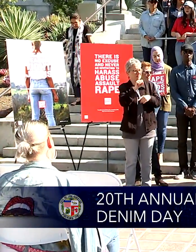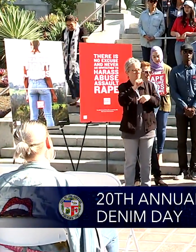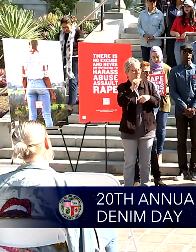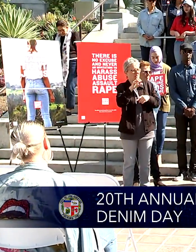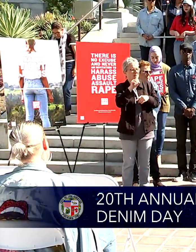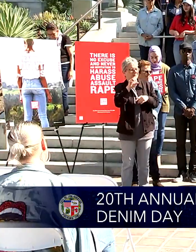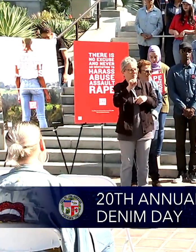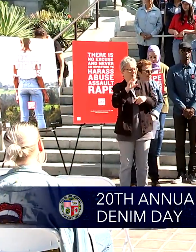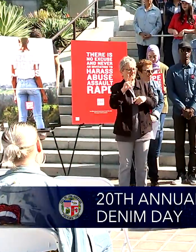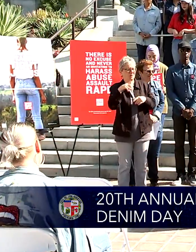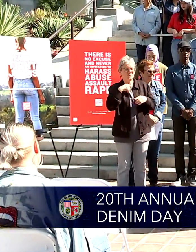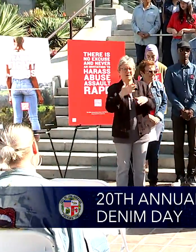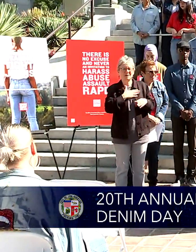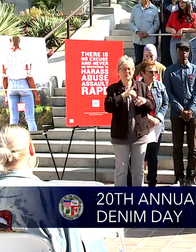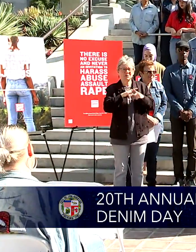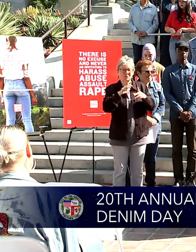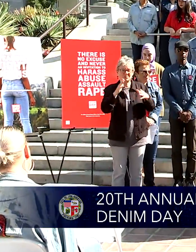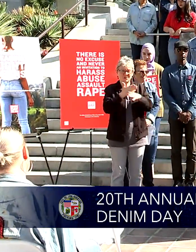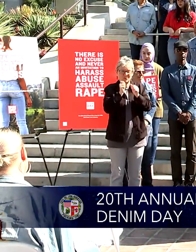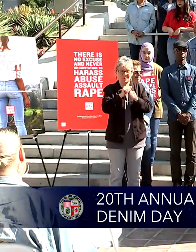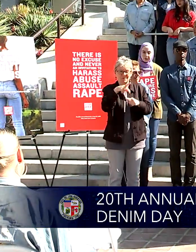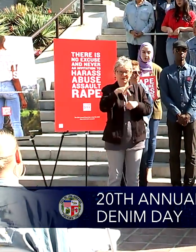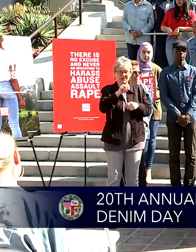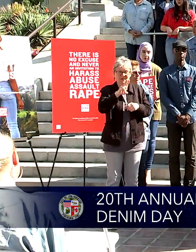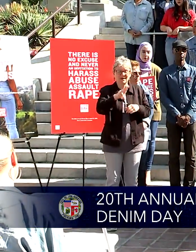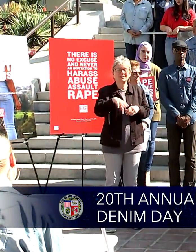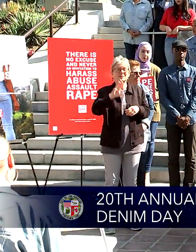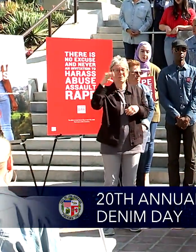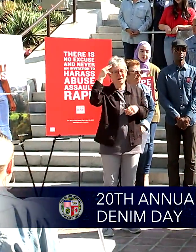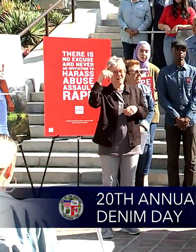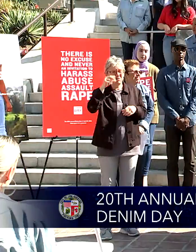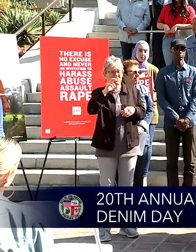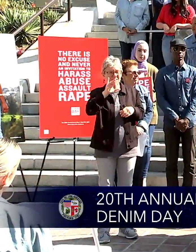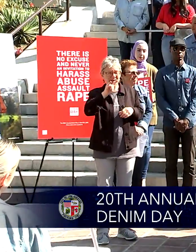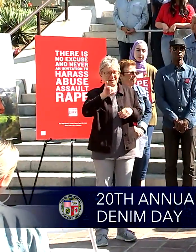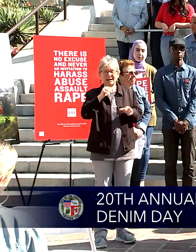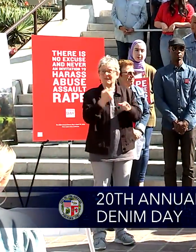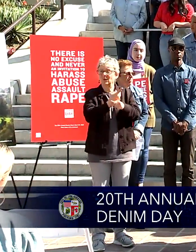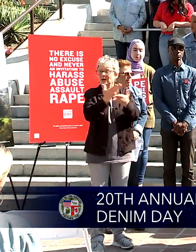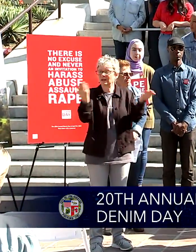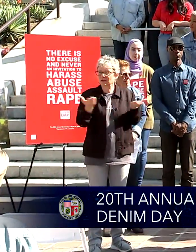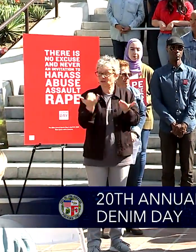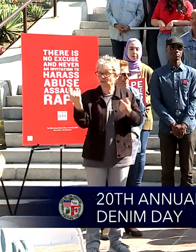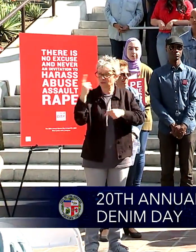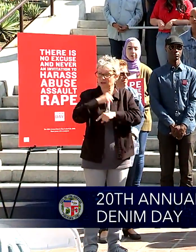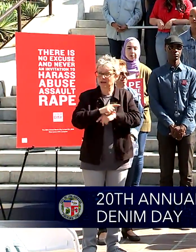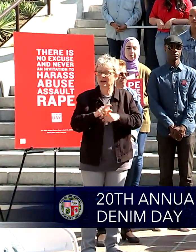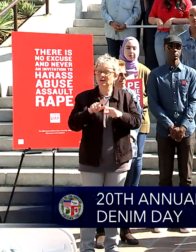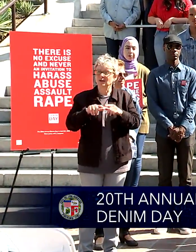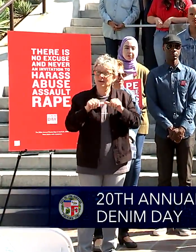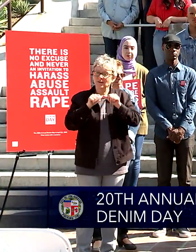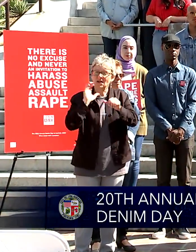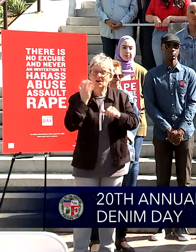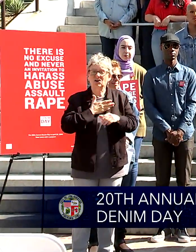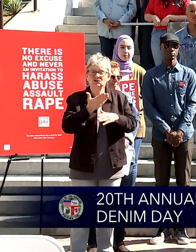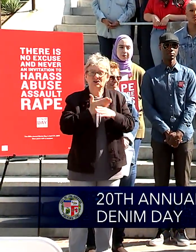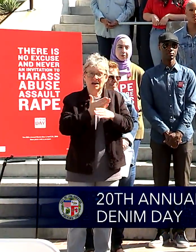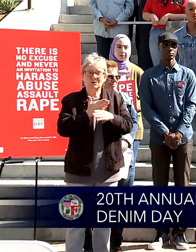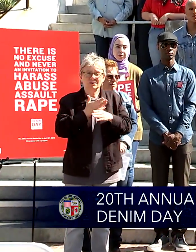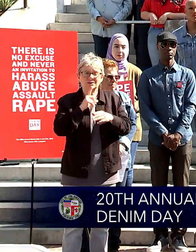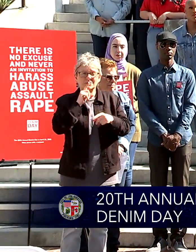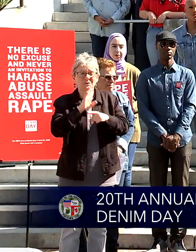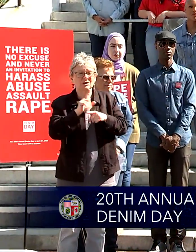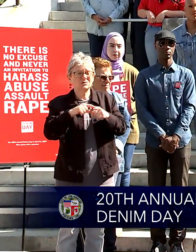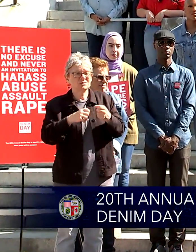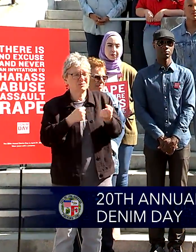extremely grateful to partner with Peace Over Violence, Mayor Garcetti, and everyone here today to further our shared commitment to